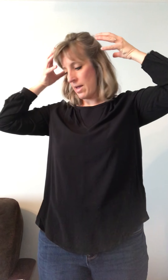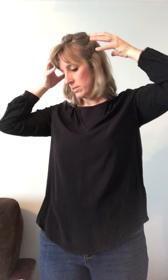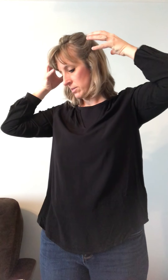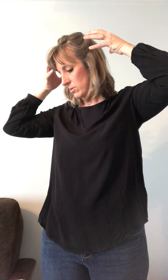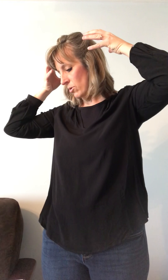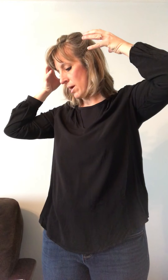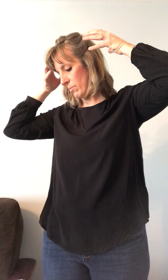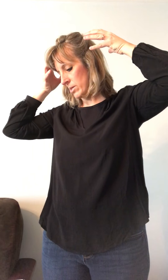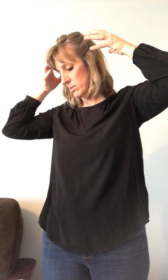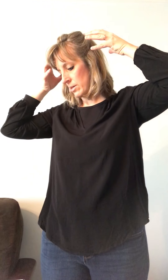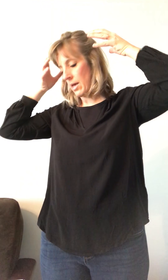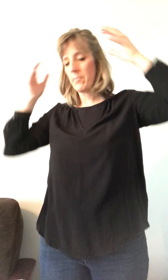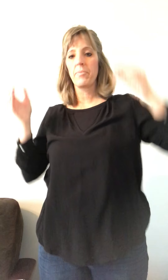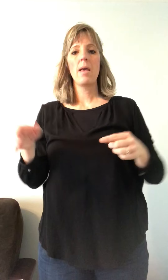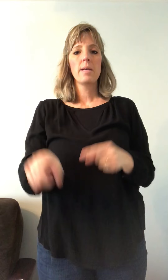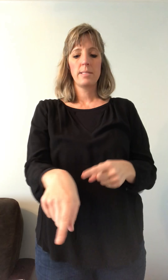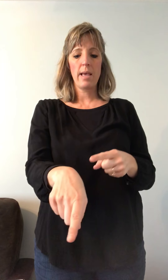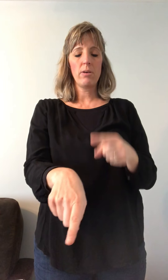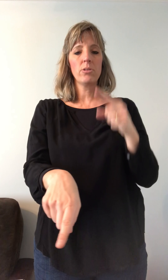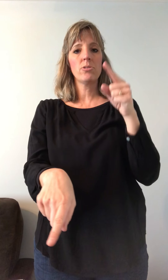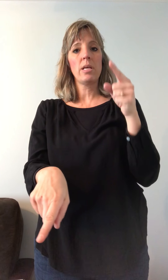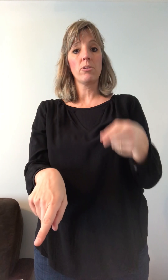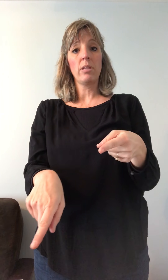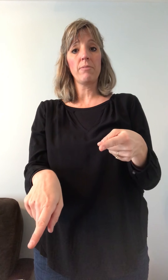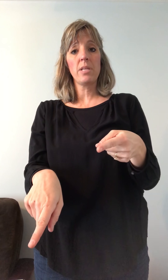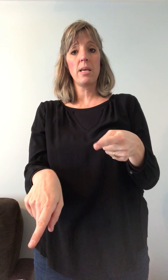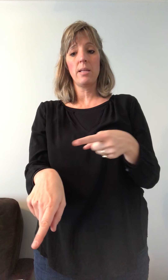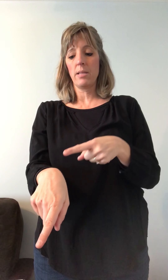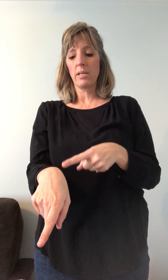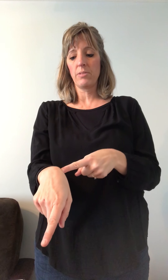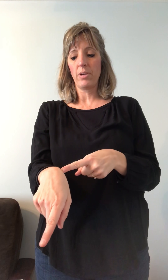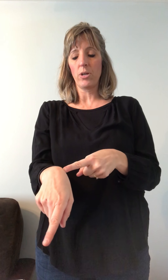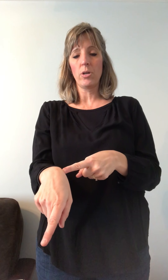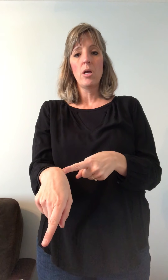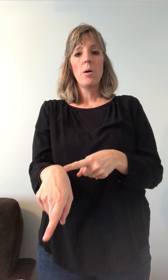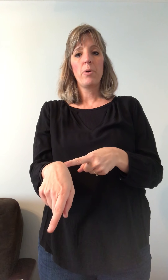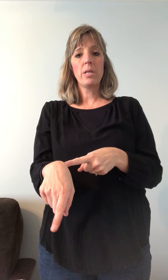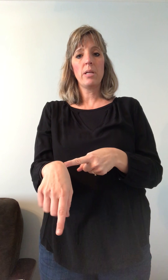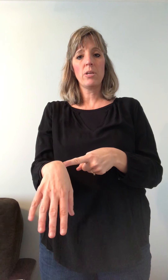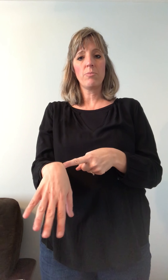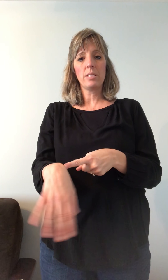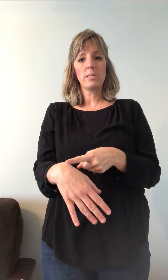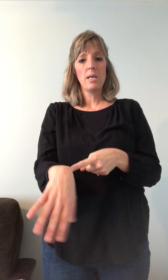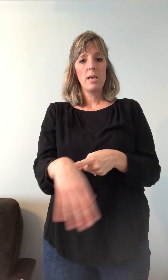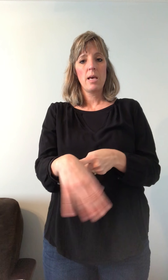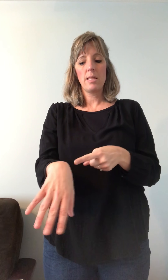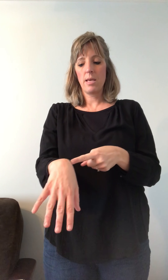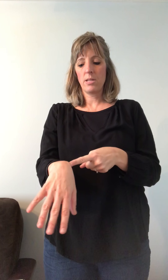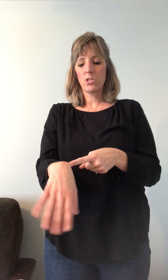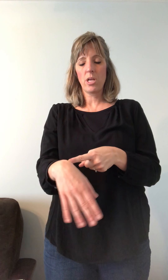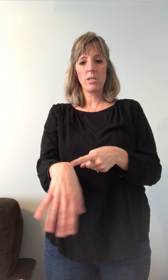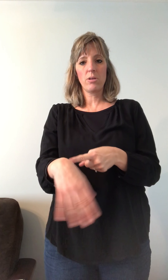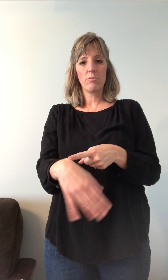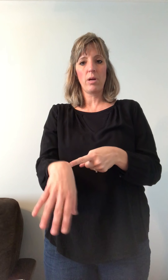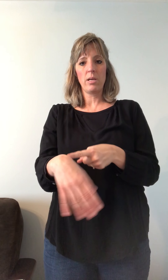Hat or helmet, okay? Tail, you take your left hand index finger, point it at your wrist, and then shake your right